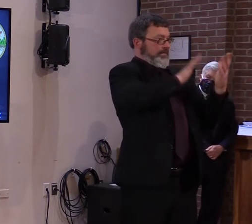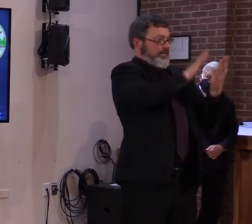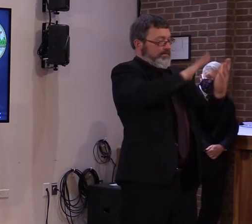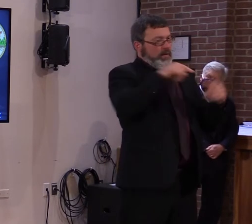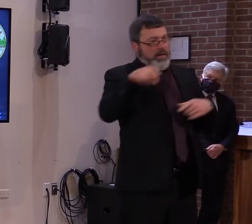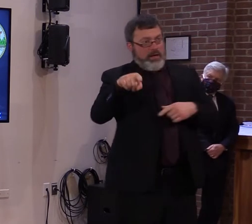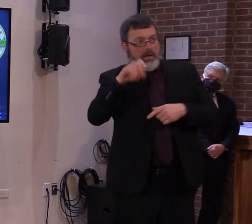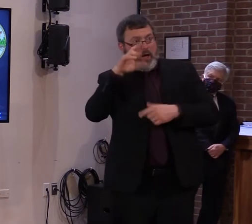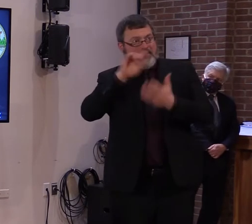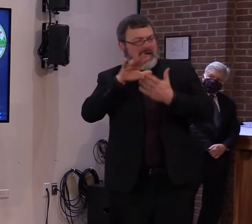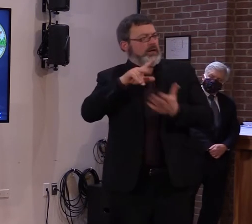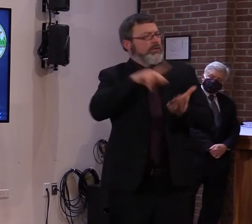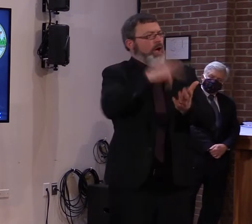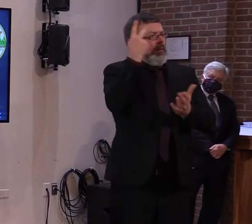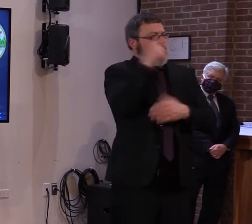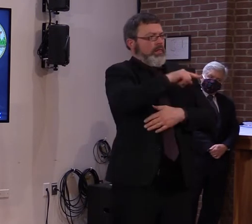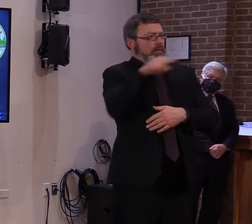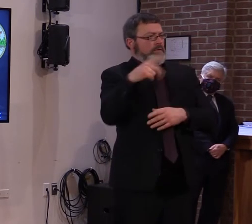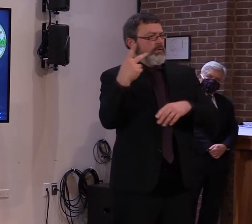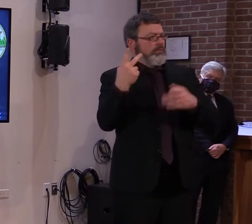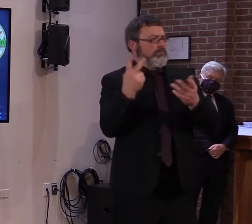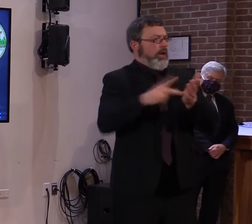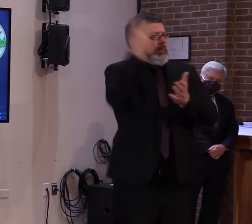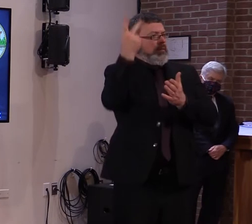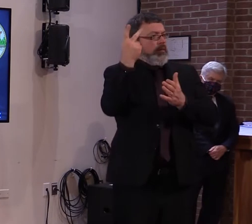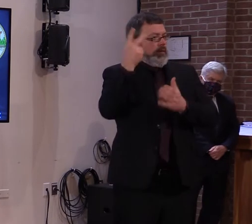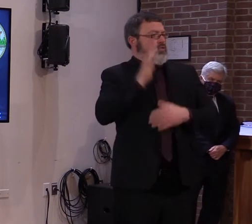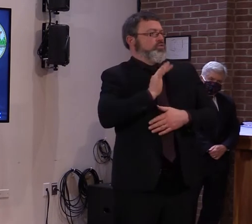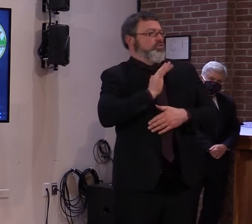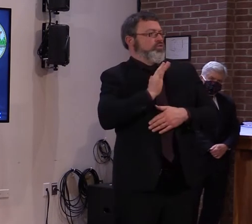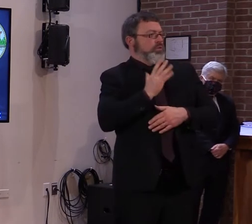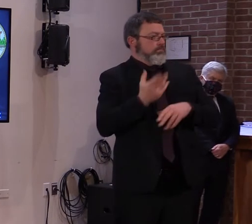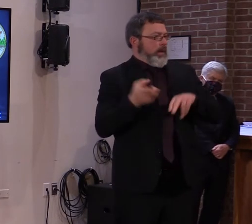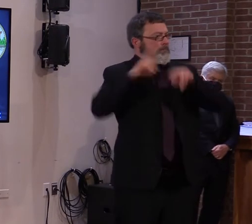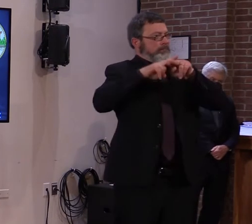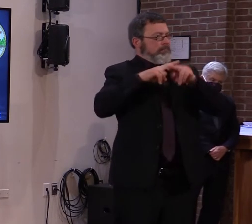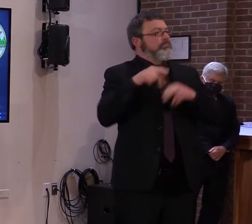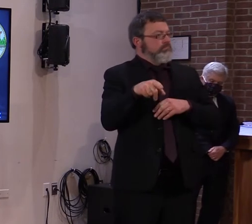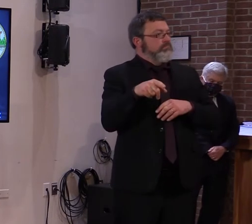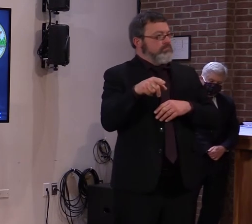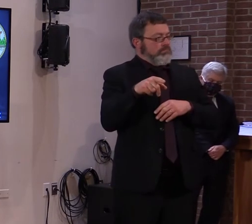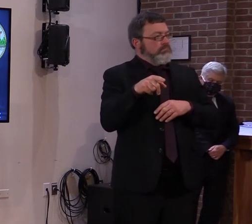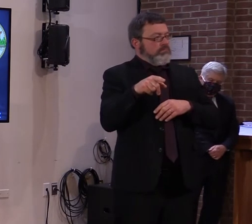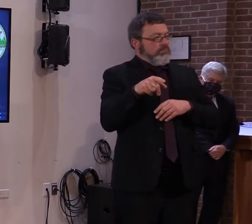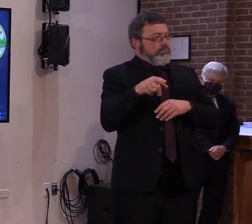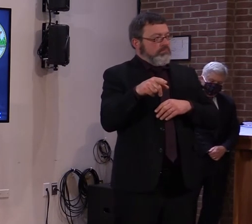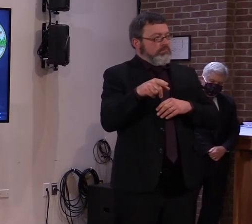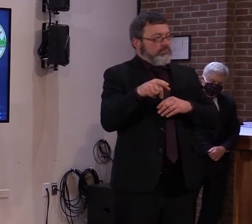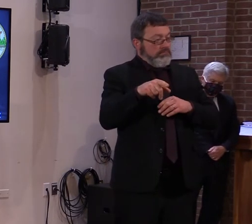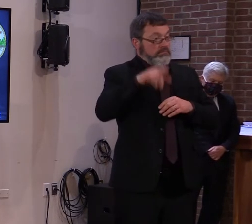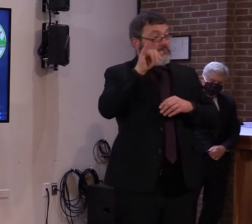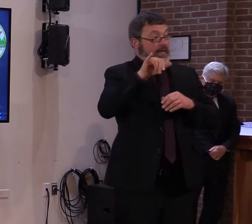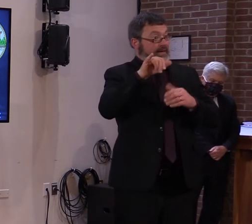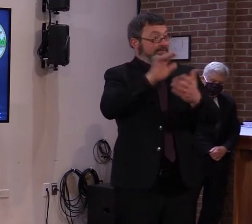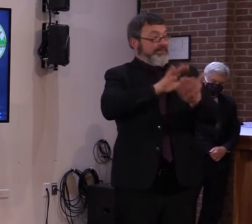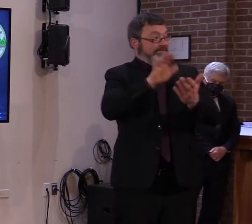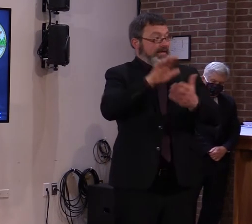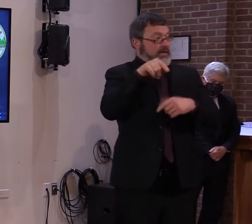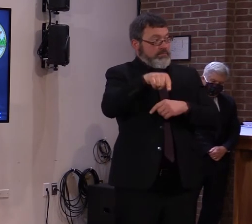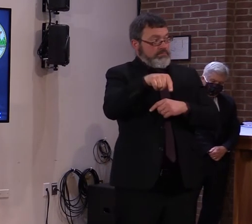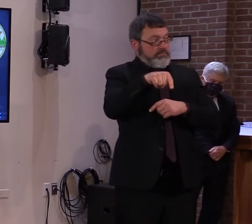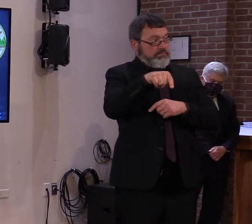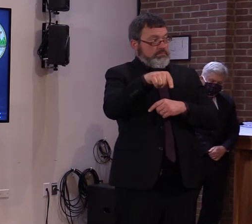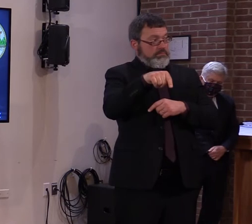increased significantly. But essentially, as we predicted, the in-person instruction would increase. It's essentially doubled through the month of